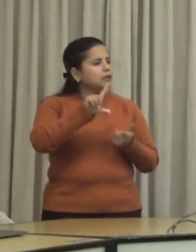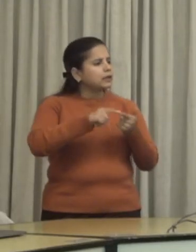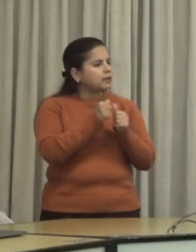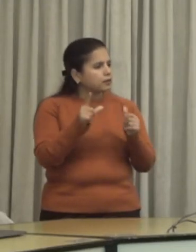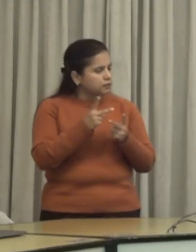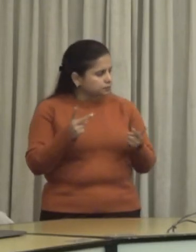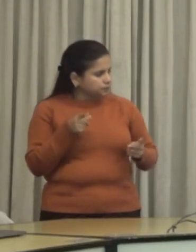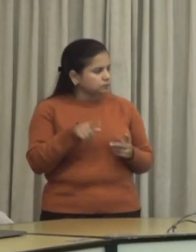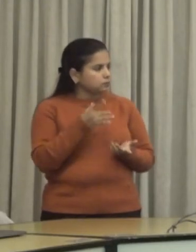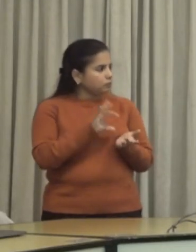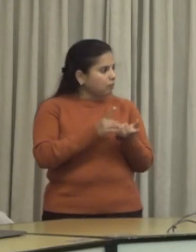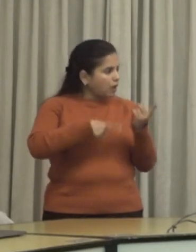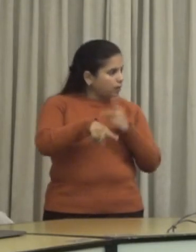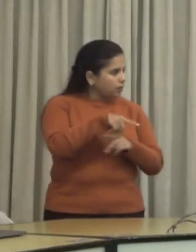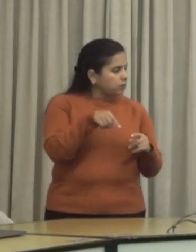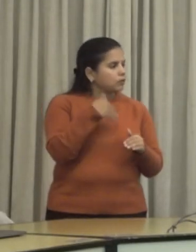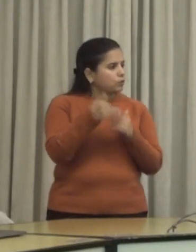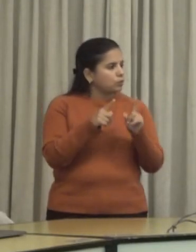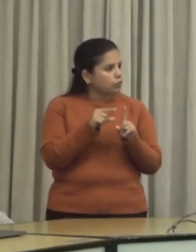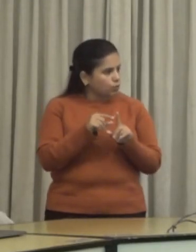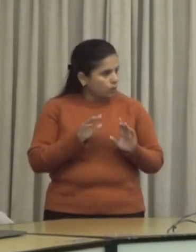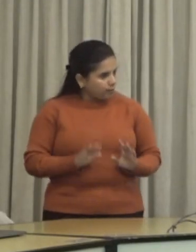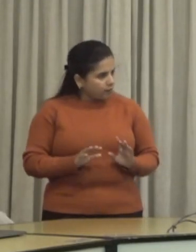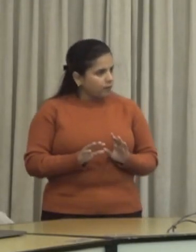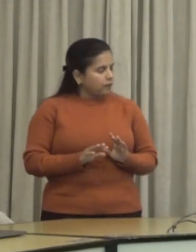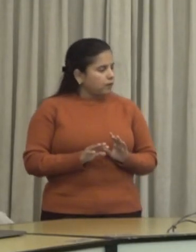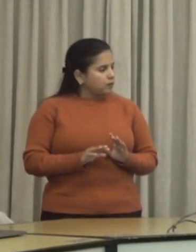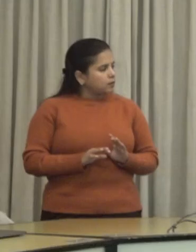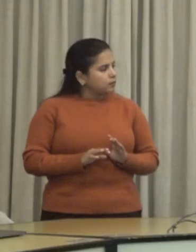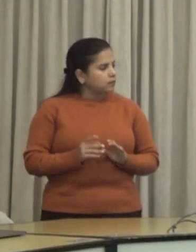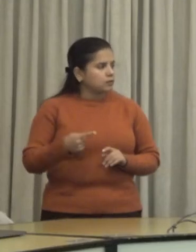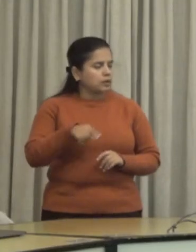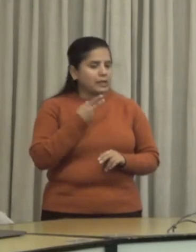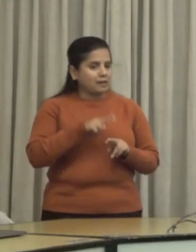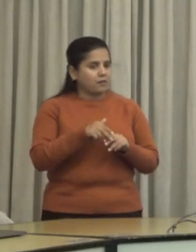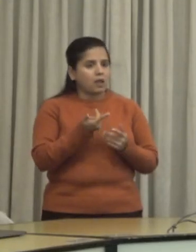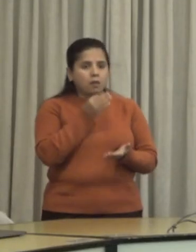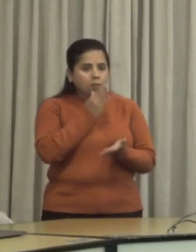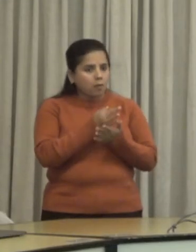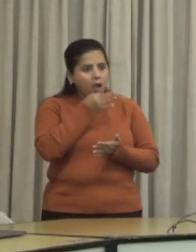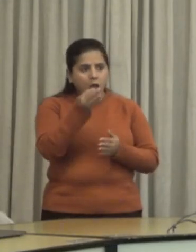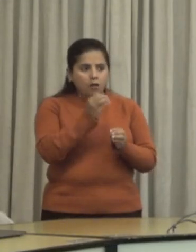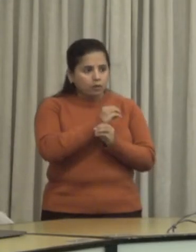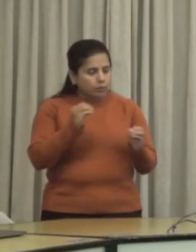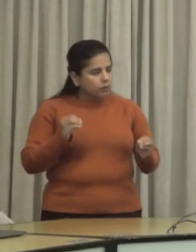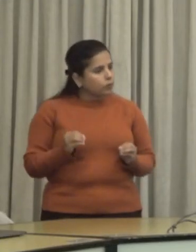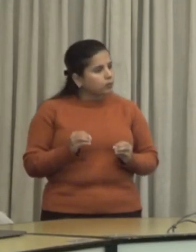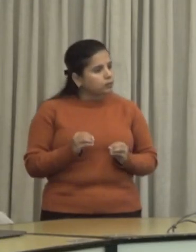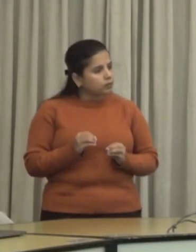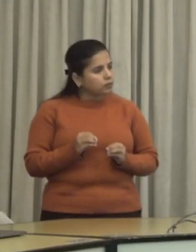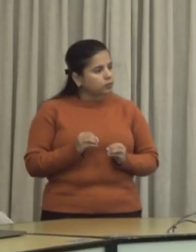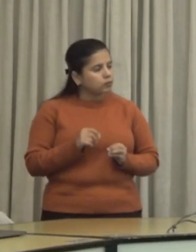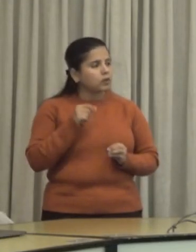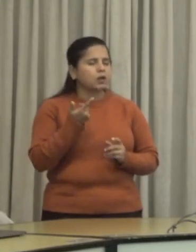here is that a medical intervention is something that, without the consent of a person is actually,